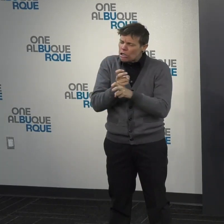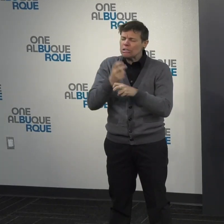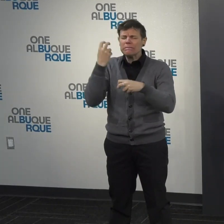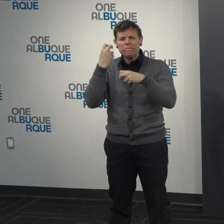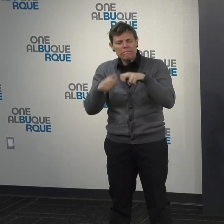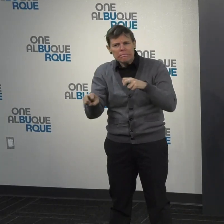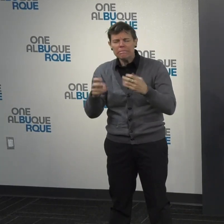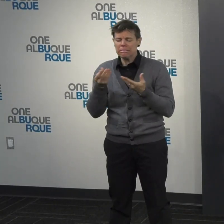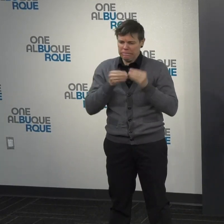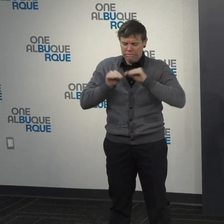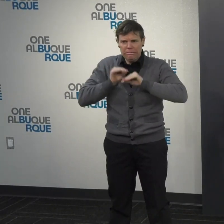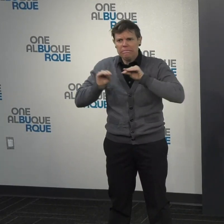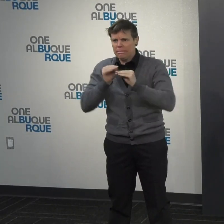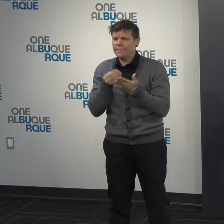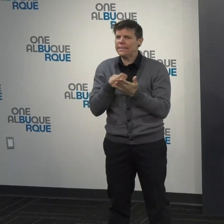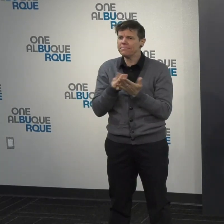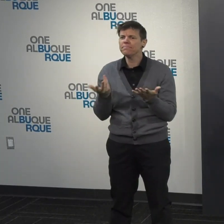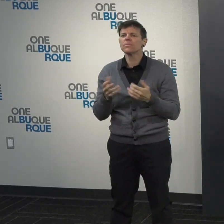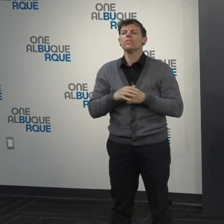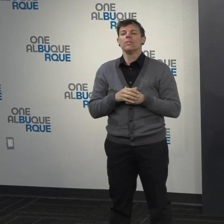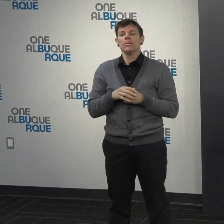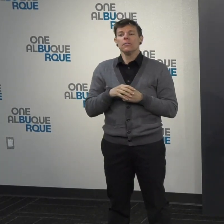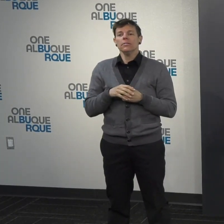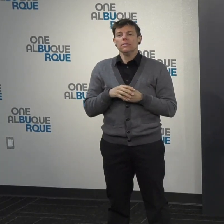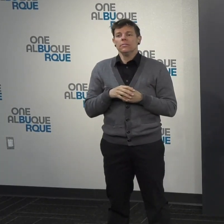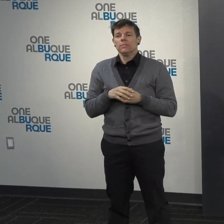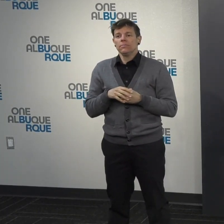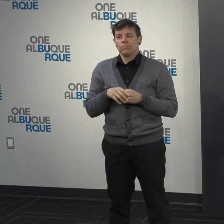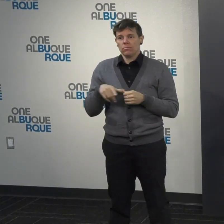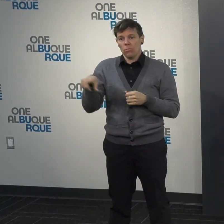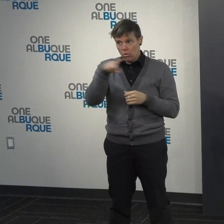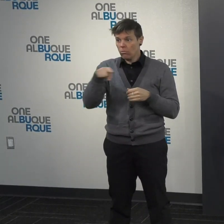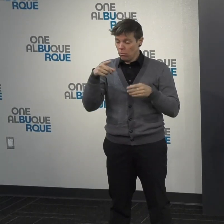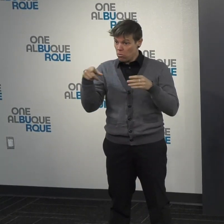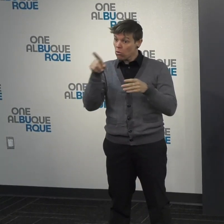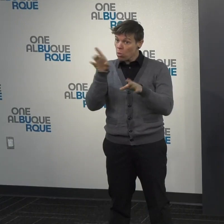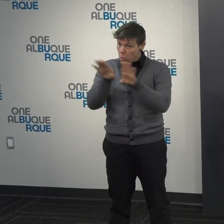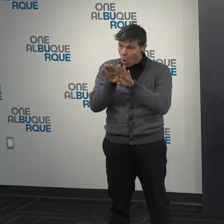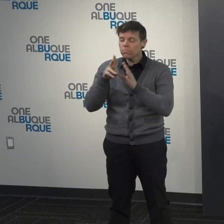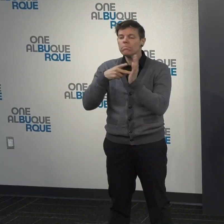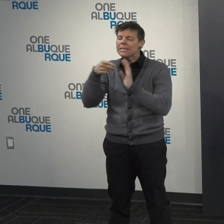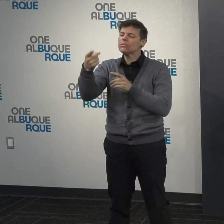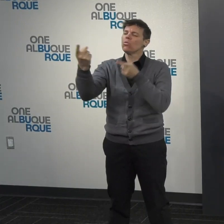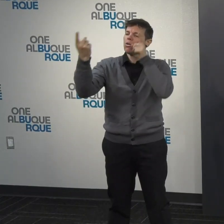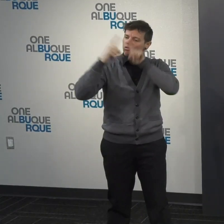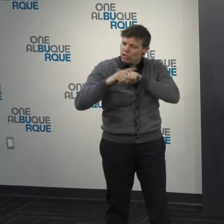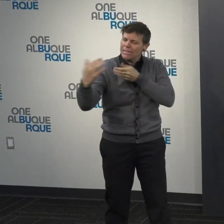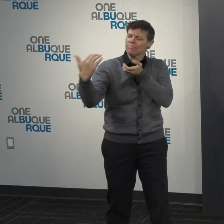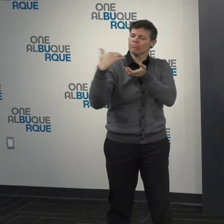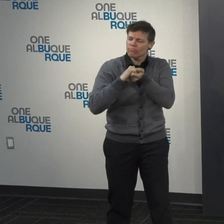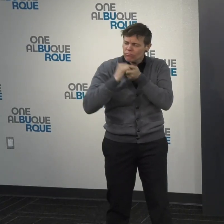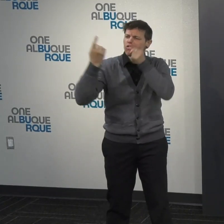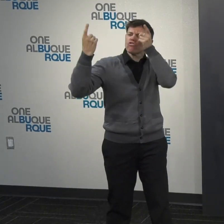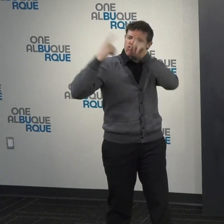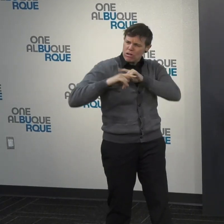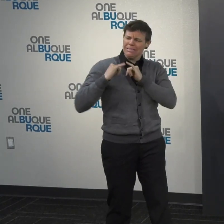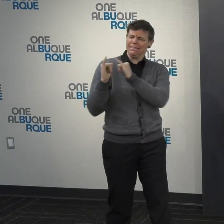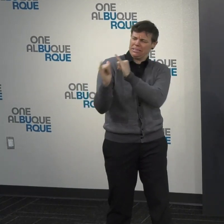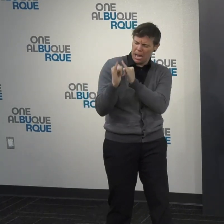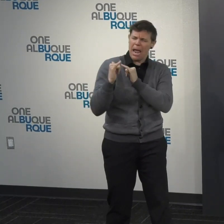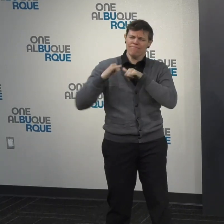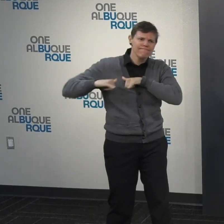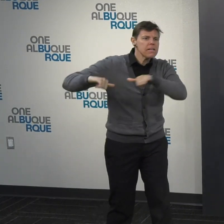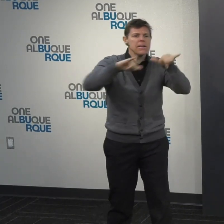in it, all in this together, whether you're a business or you're a customer, either getting takeout or making takeout